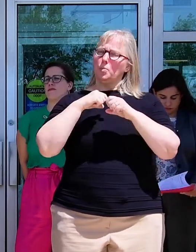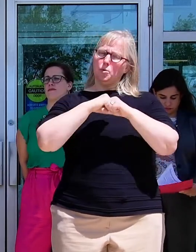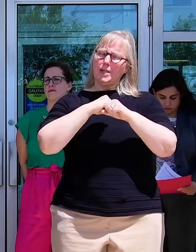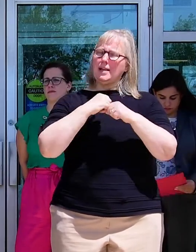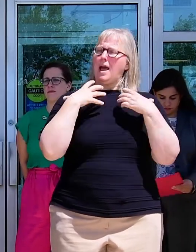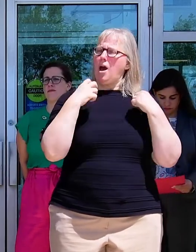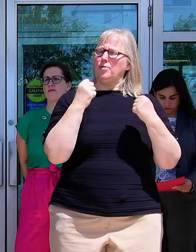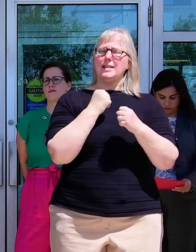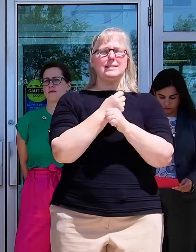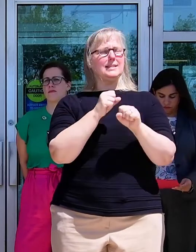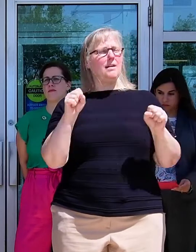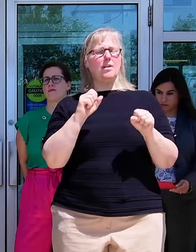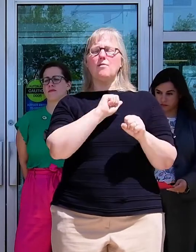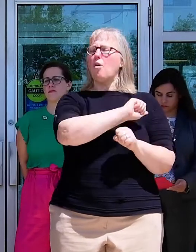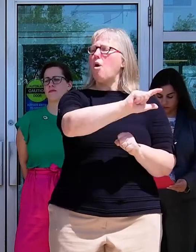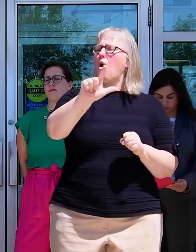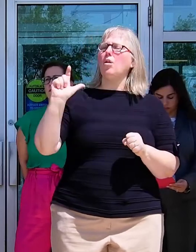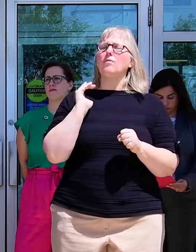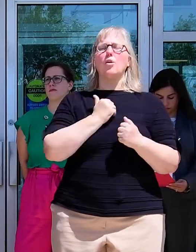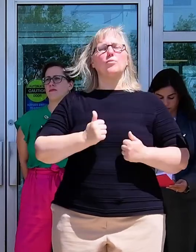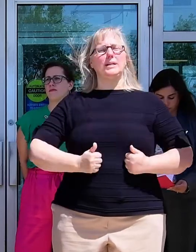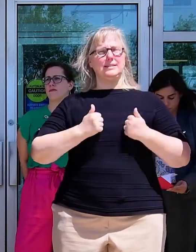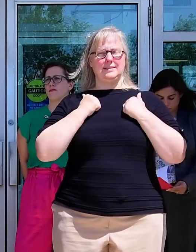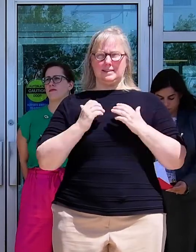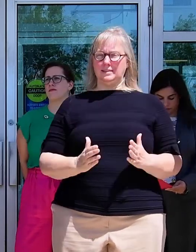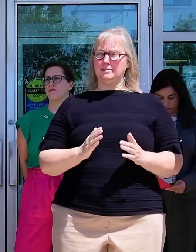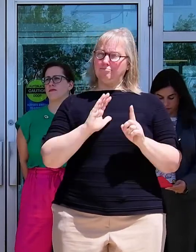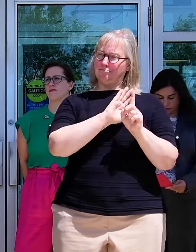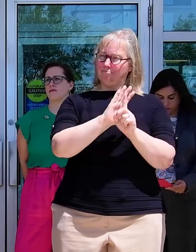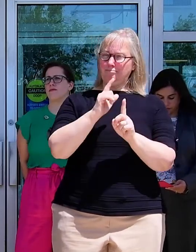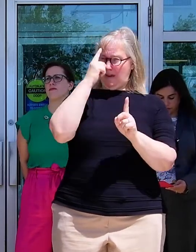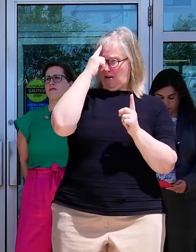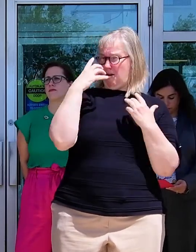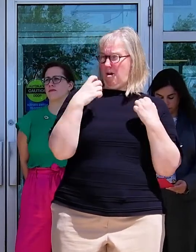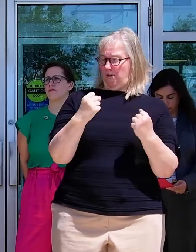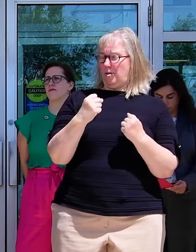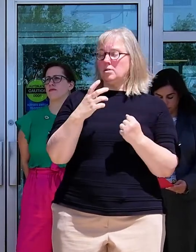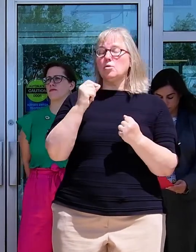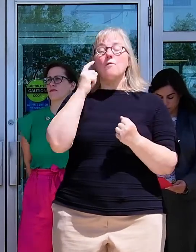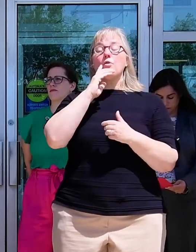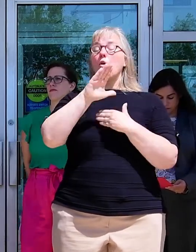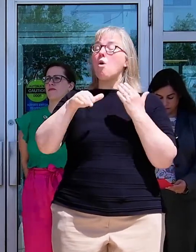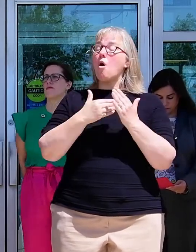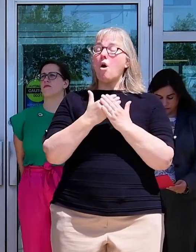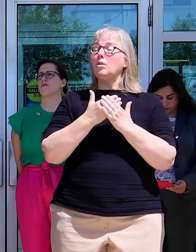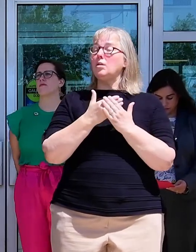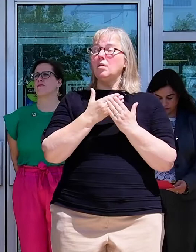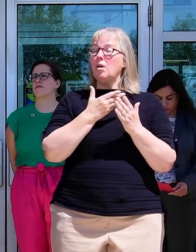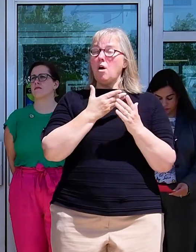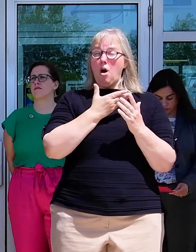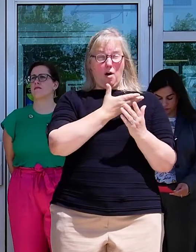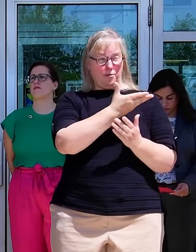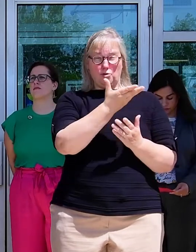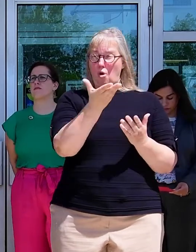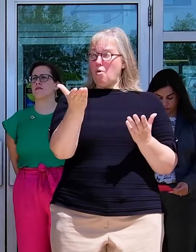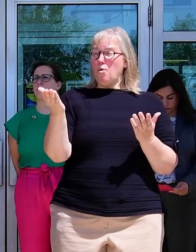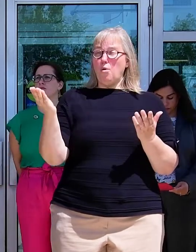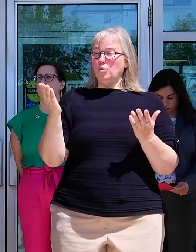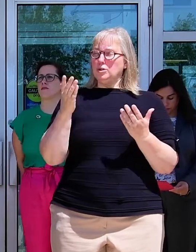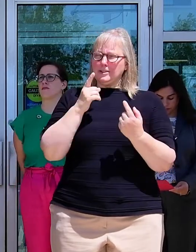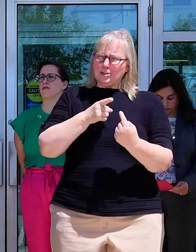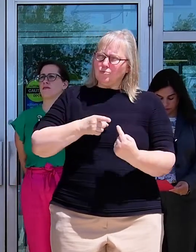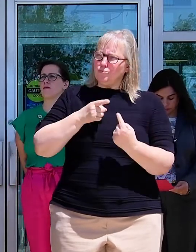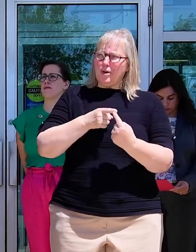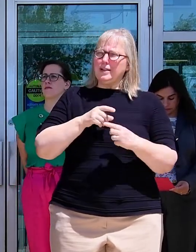the health and safety of all of our residents' mental health. So for all of those struggling in our